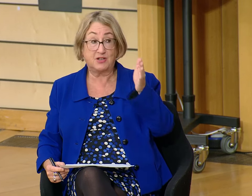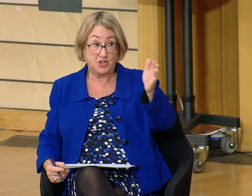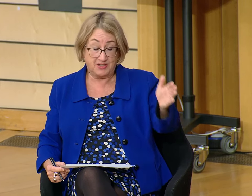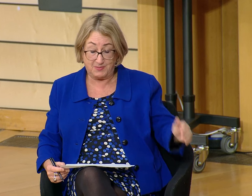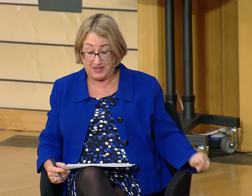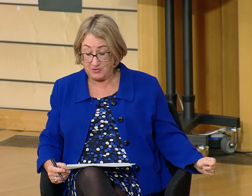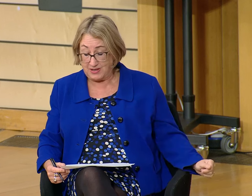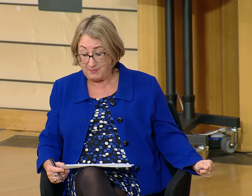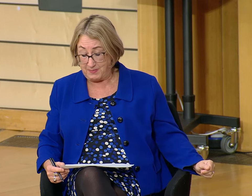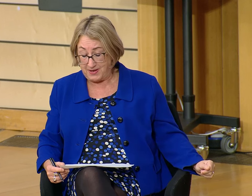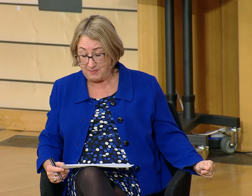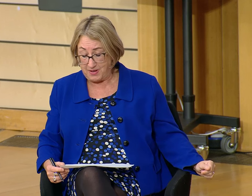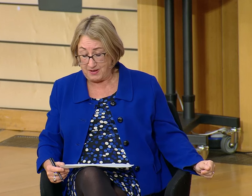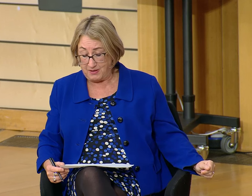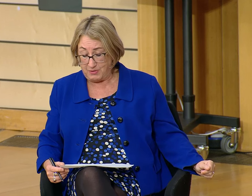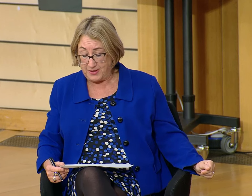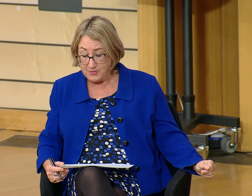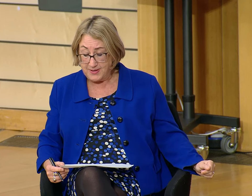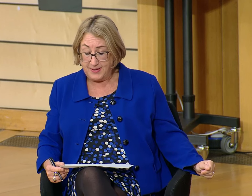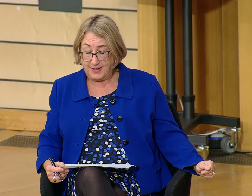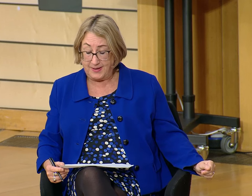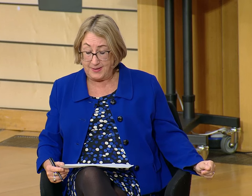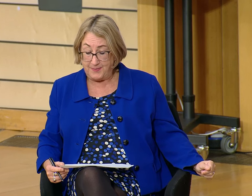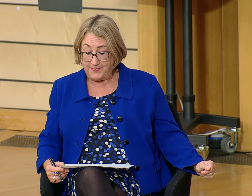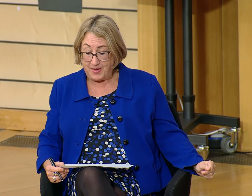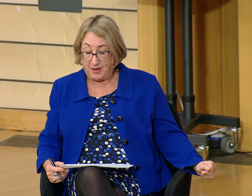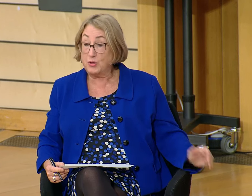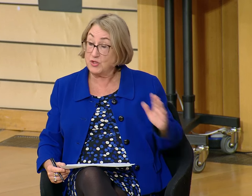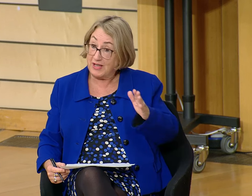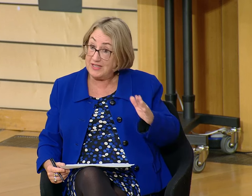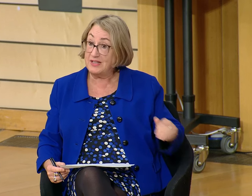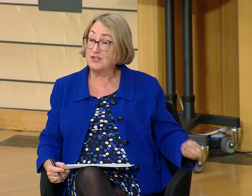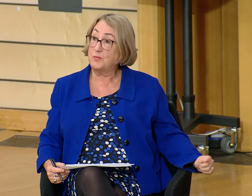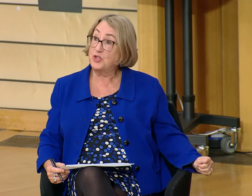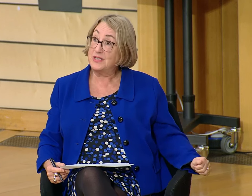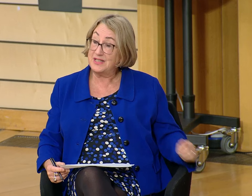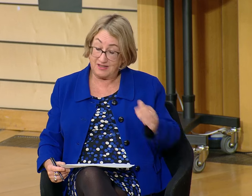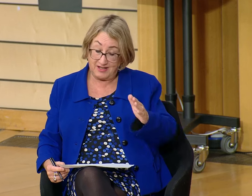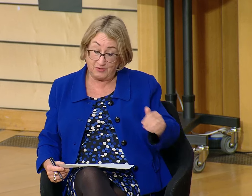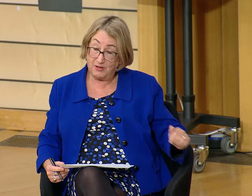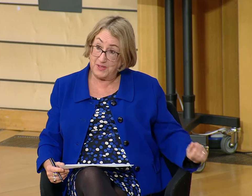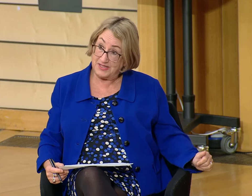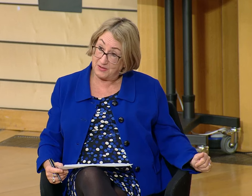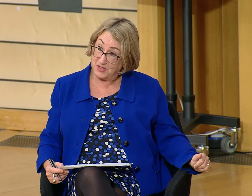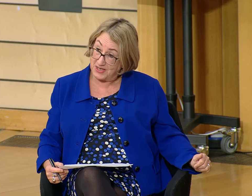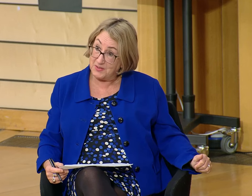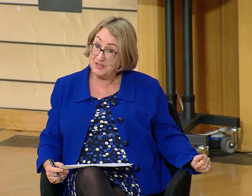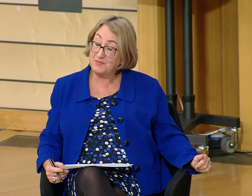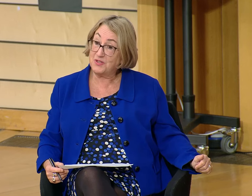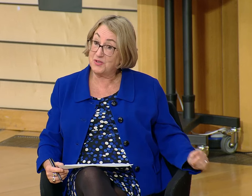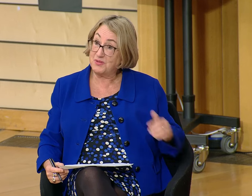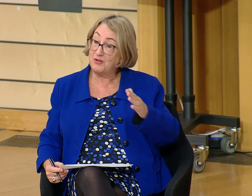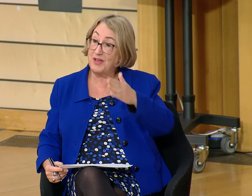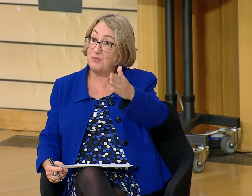post-summit discussion to be led online by Pam in a wee while. I would also like to take this opportunity to thank all our BSL